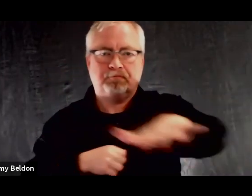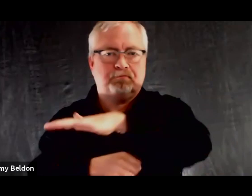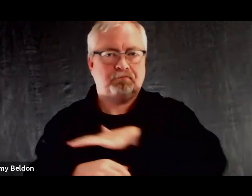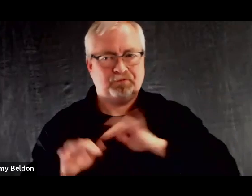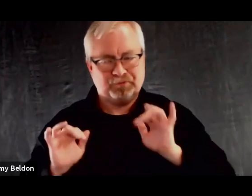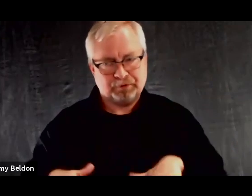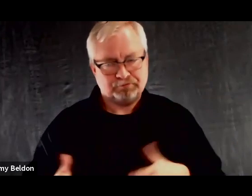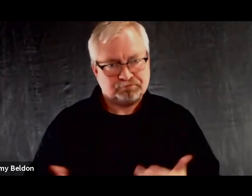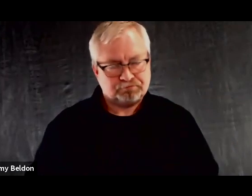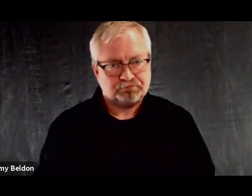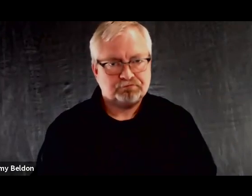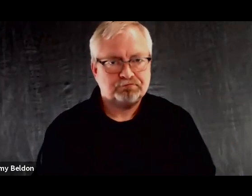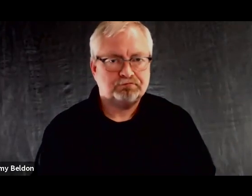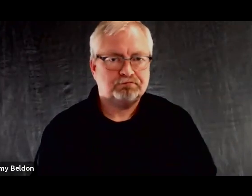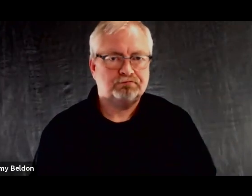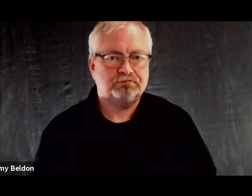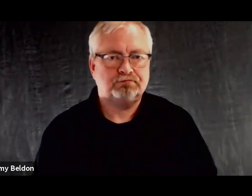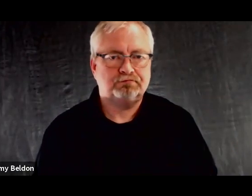Chris, do you have any?